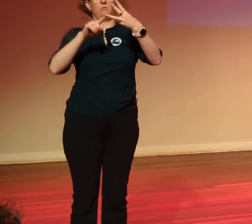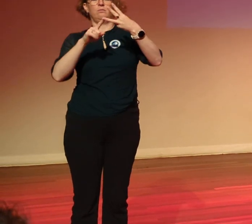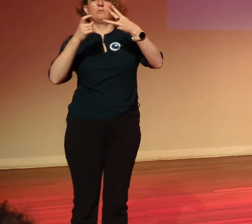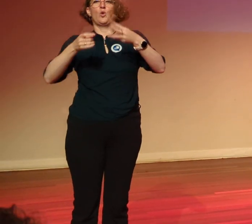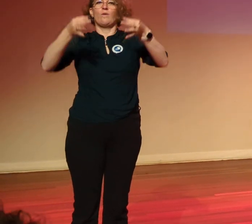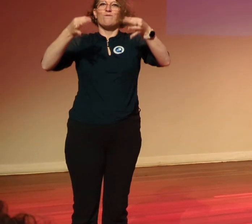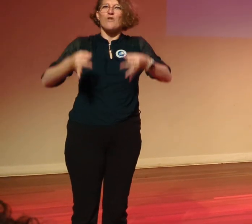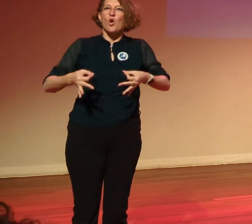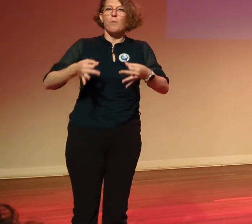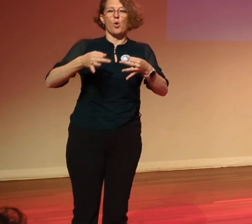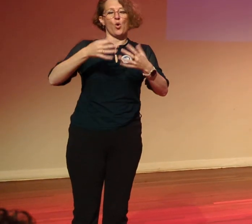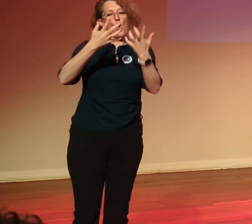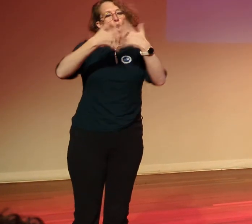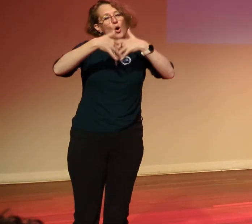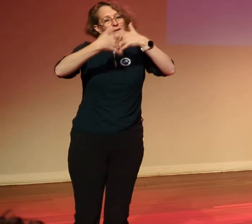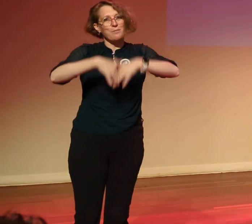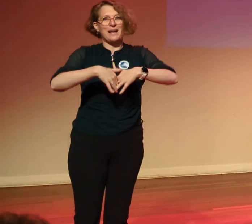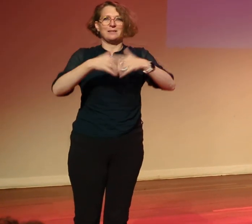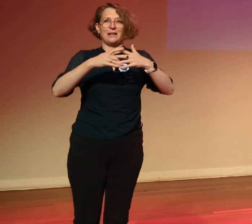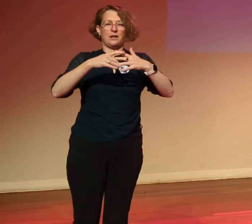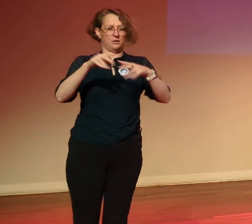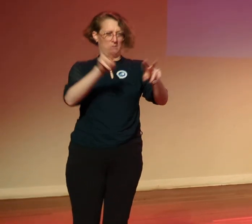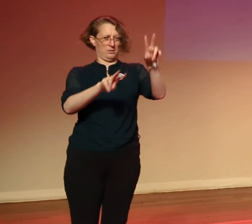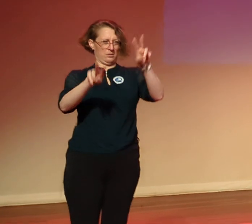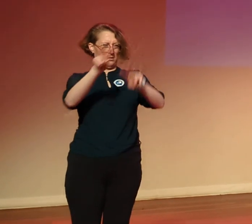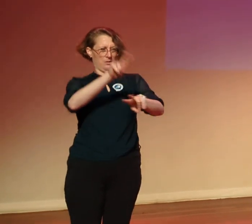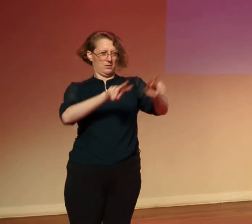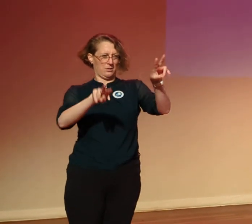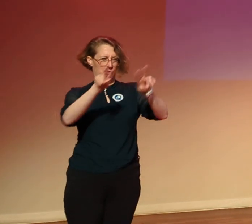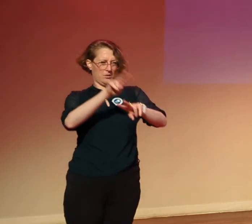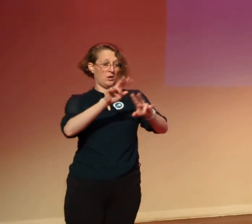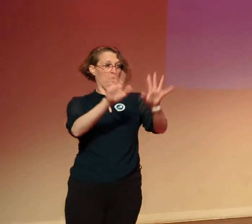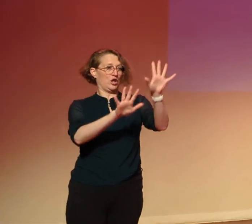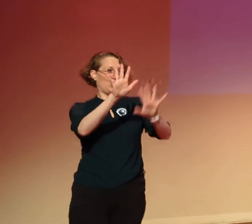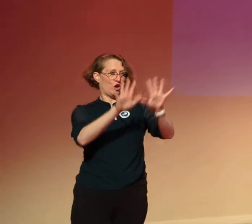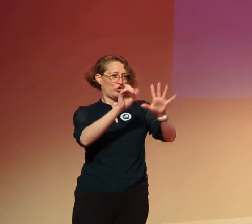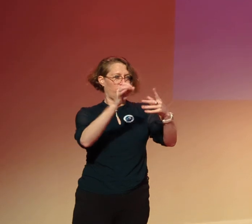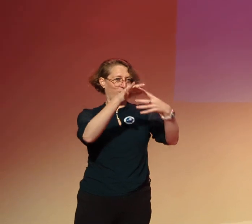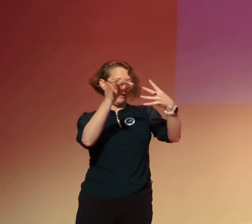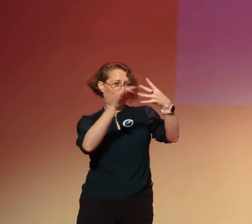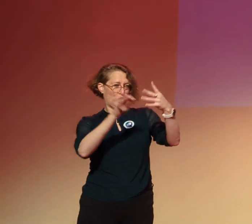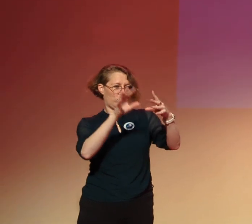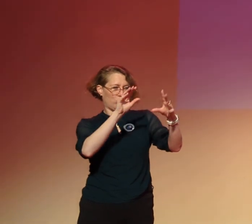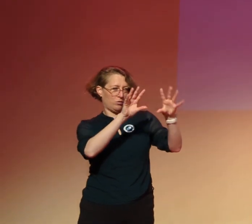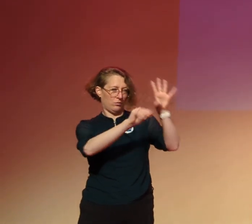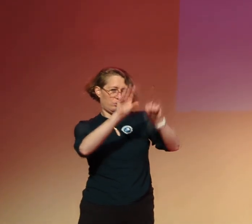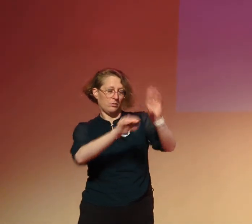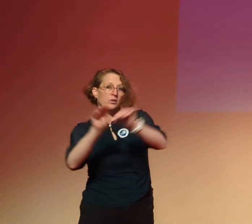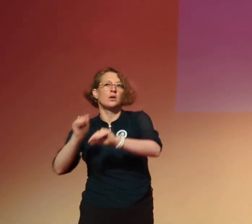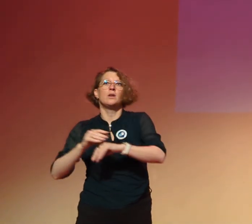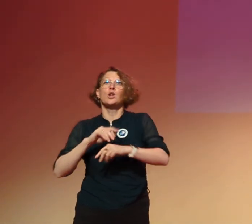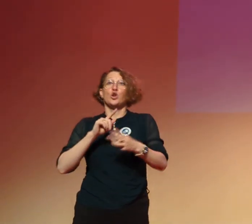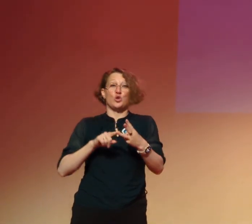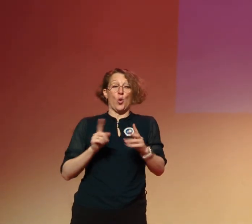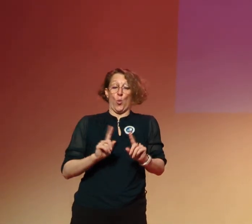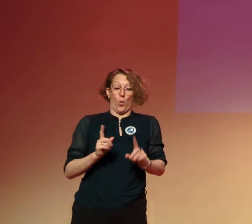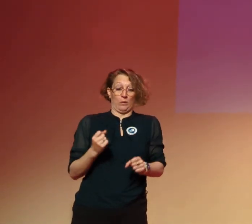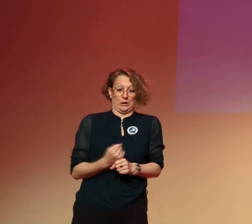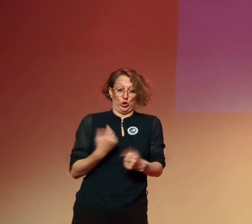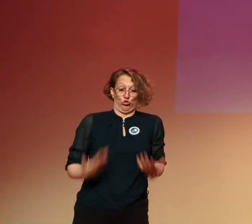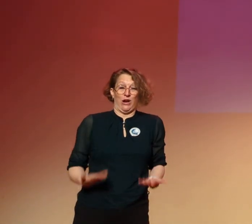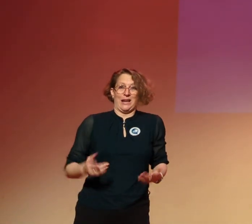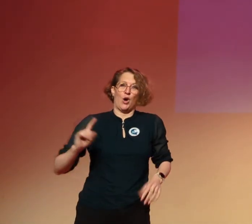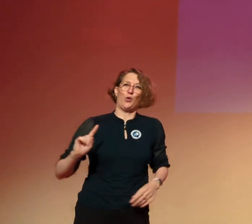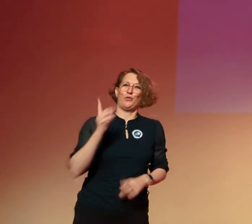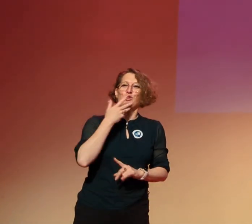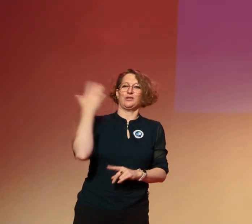automatic building of gesture representations or features. So without further ado, let's start with the first